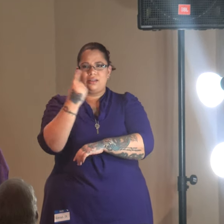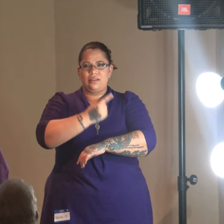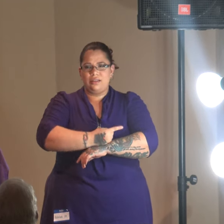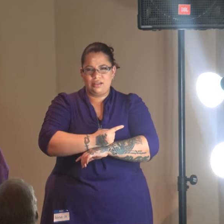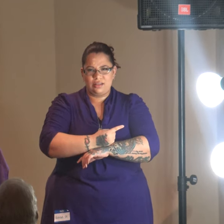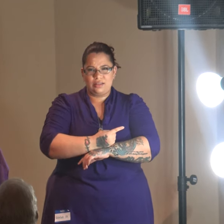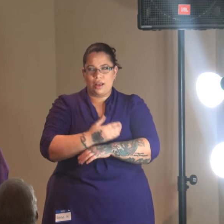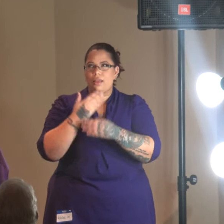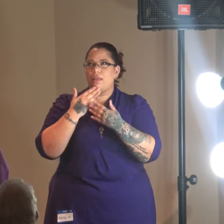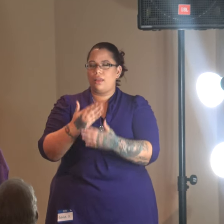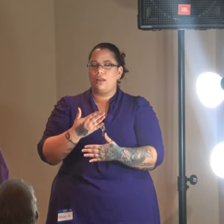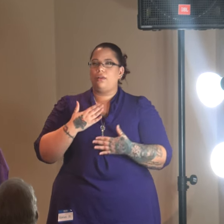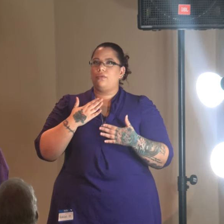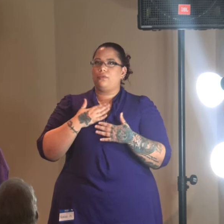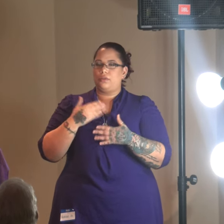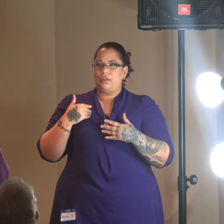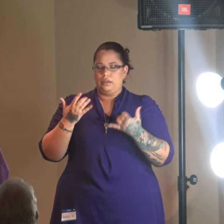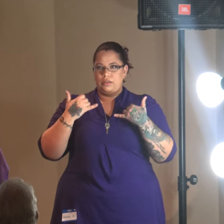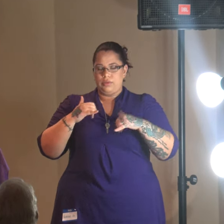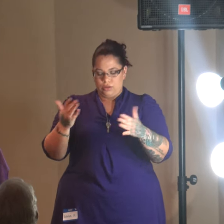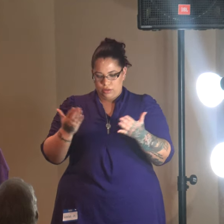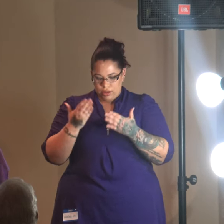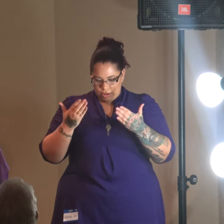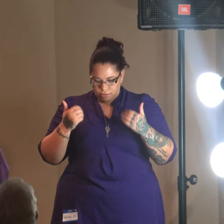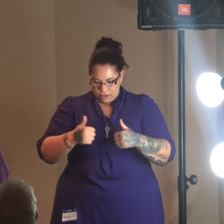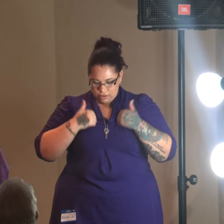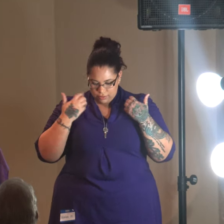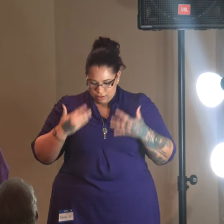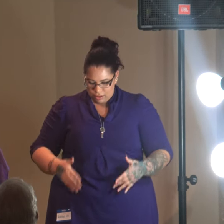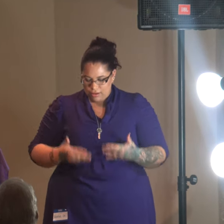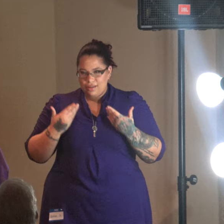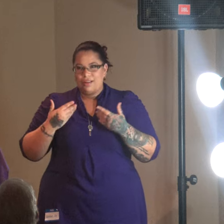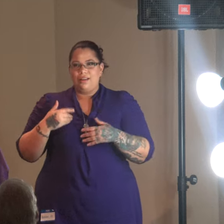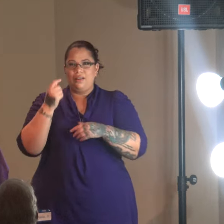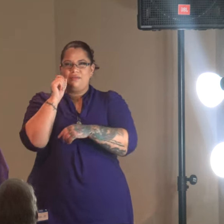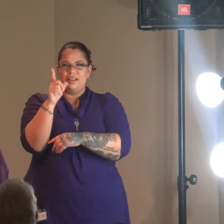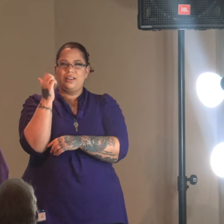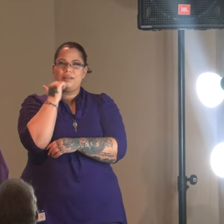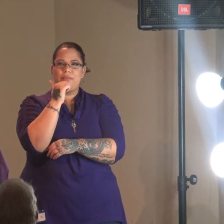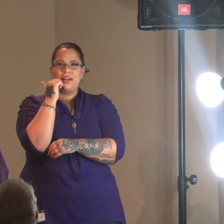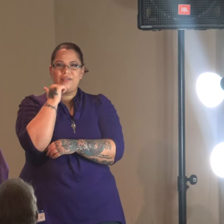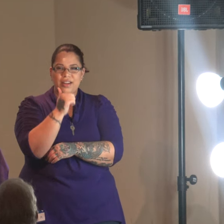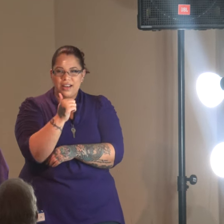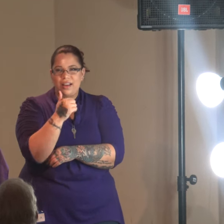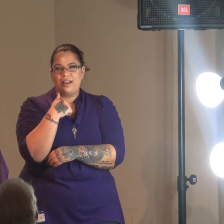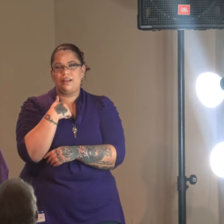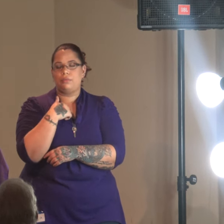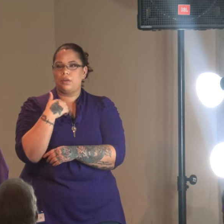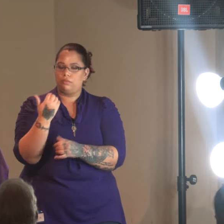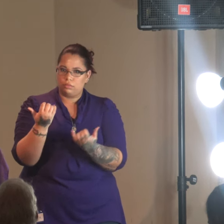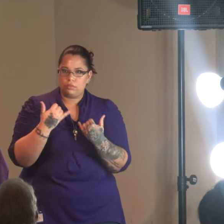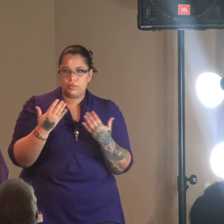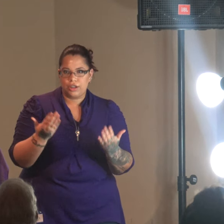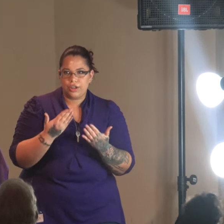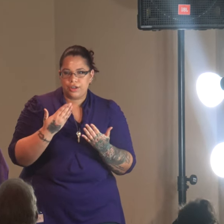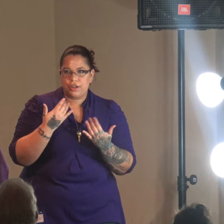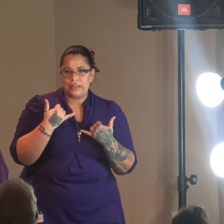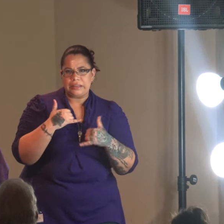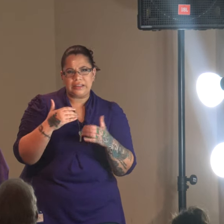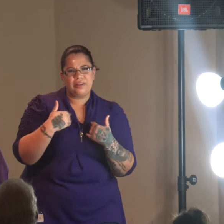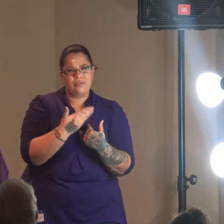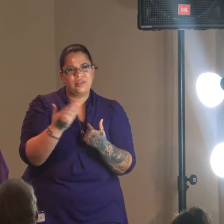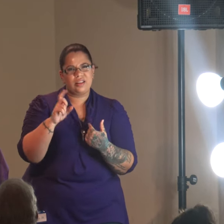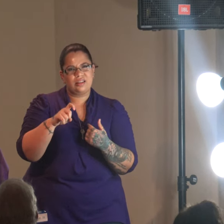you're still in the body. Yes, I wake up every morning like, yep, yeah, I'm still here. All right, I still have stuff to do. That means that